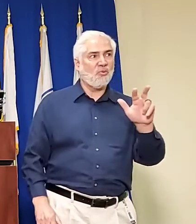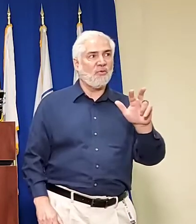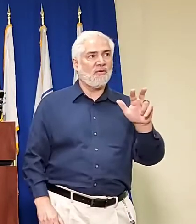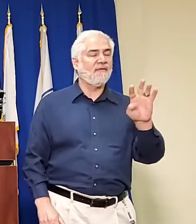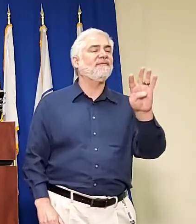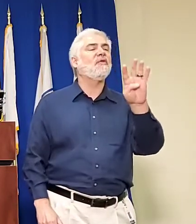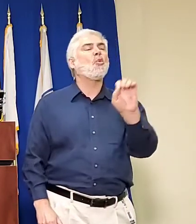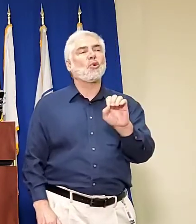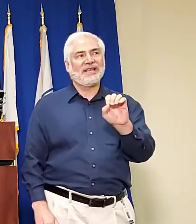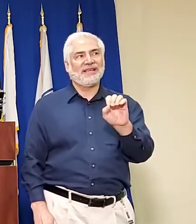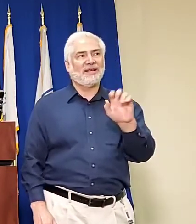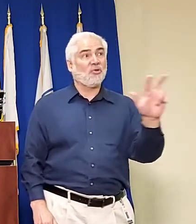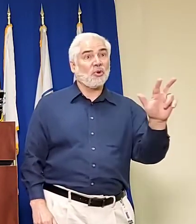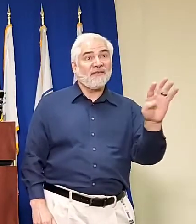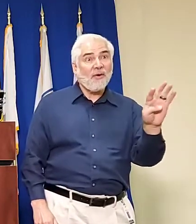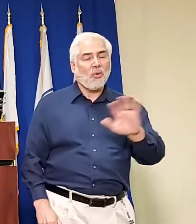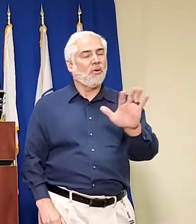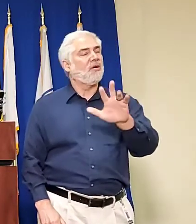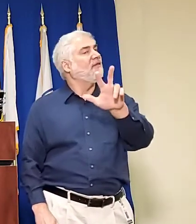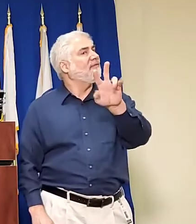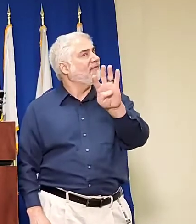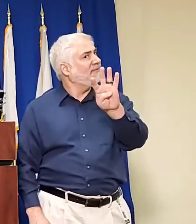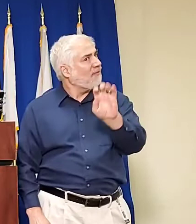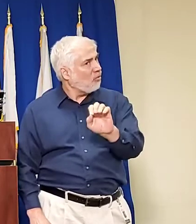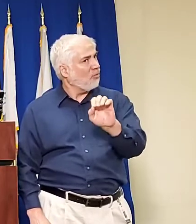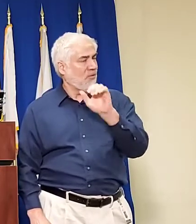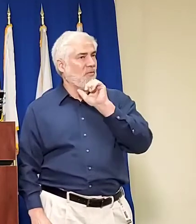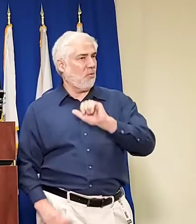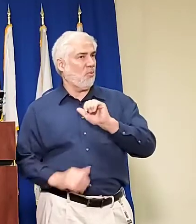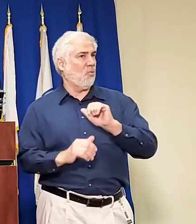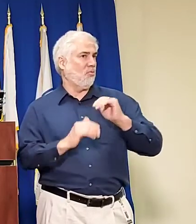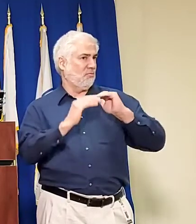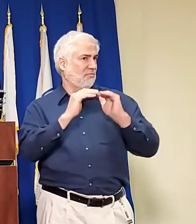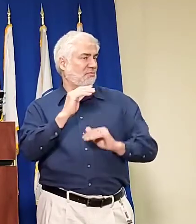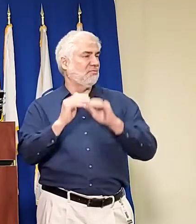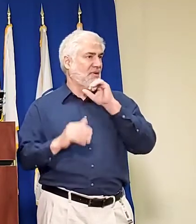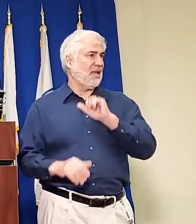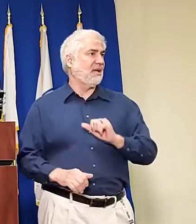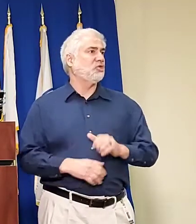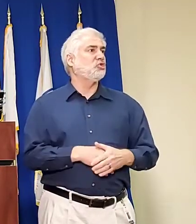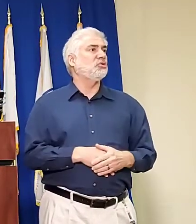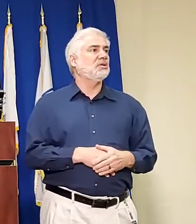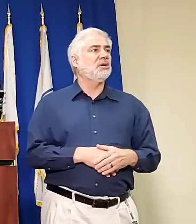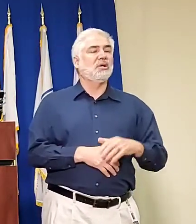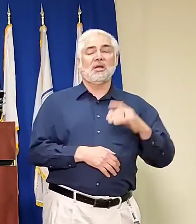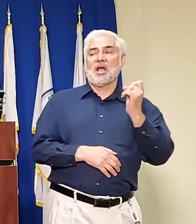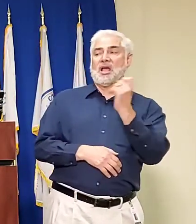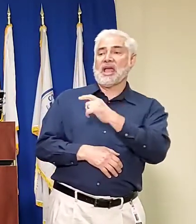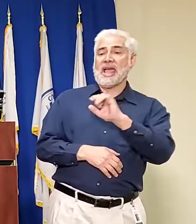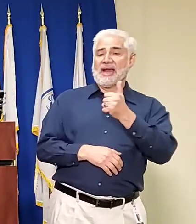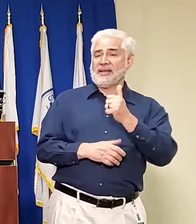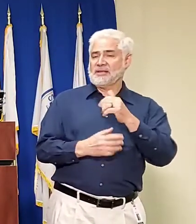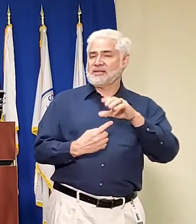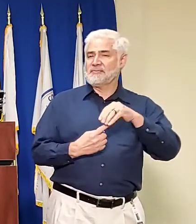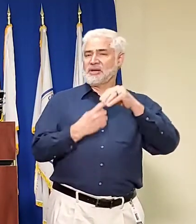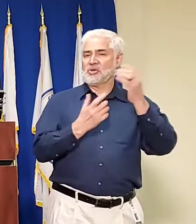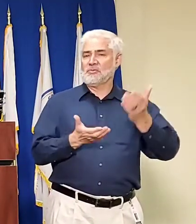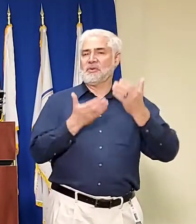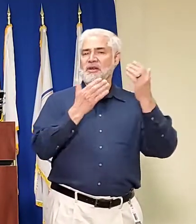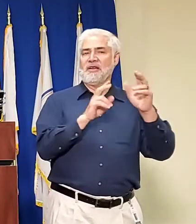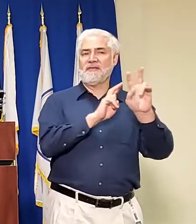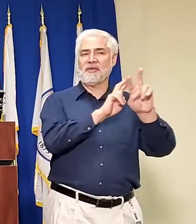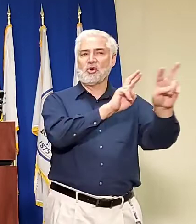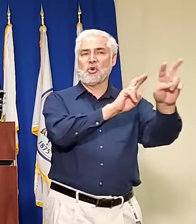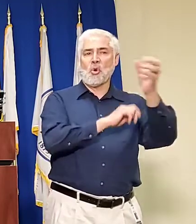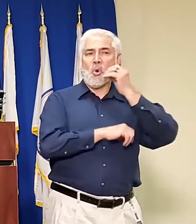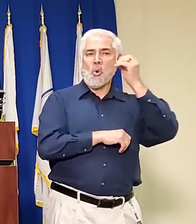than 40. Okay, 40, okay. And Dr. Householder too, are there any special provisions that funeral homes are